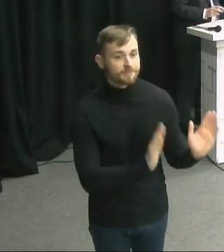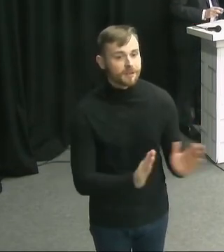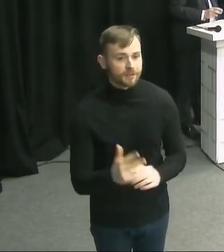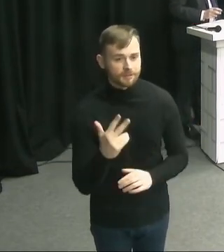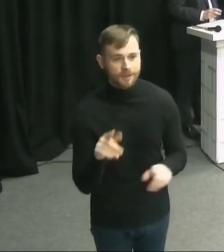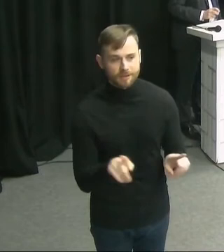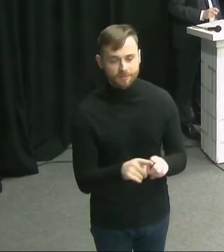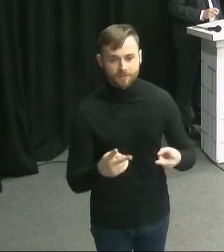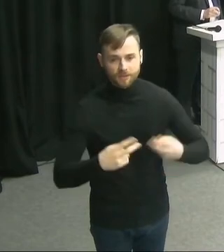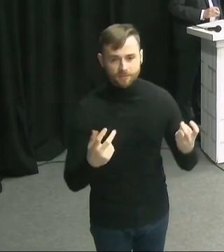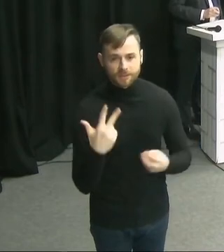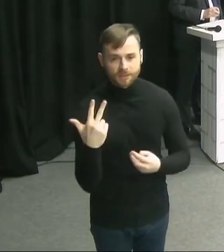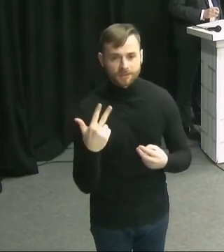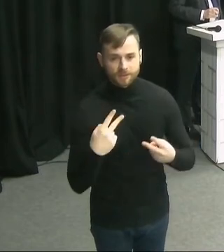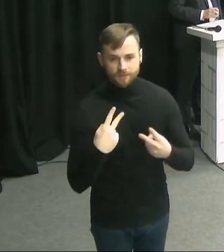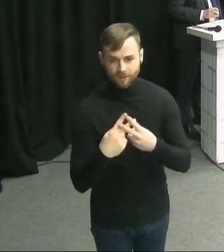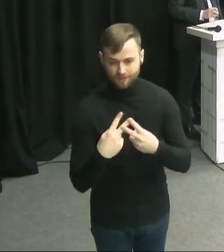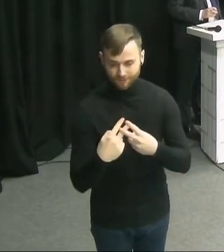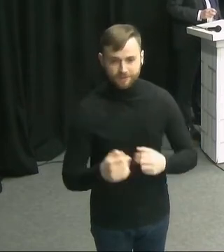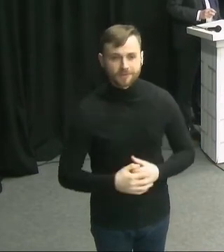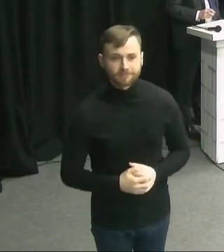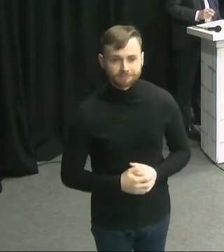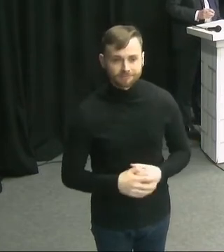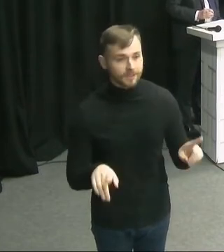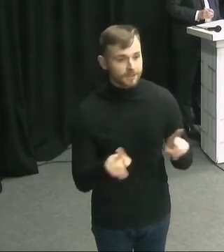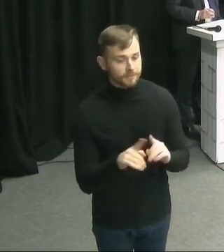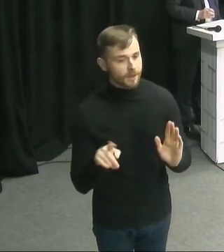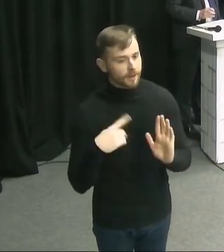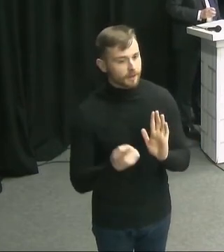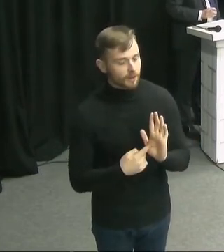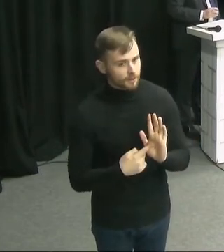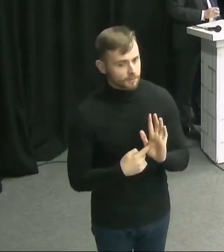it's too expensive, then the students are not interested in those dormitories. Thank you.